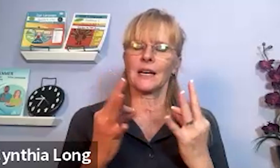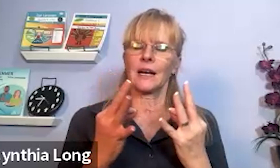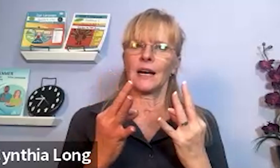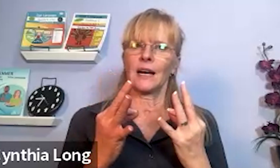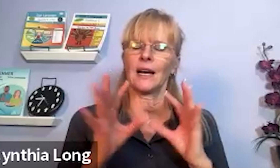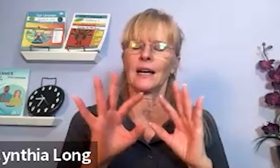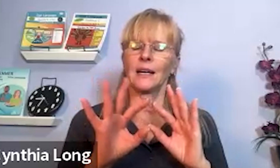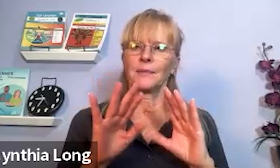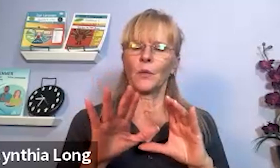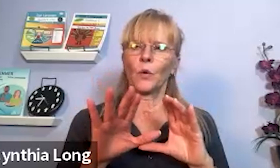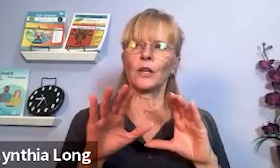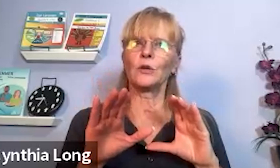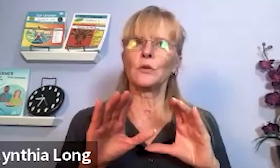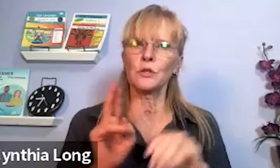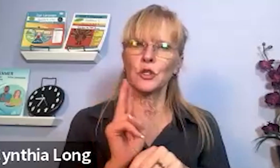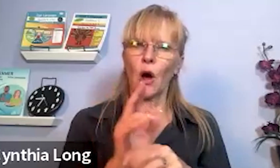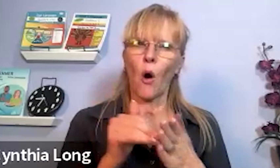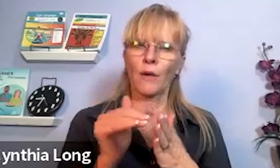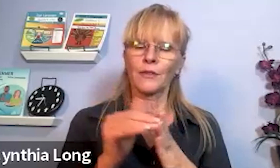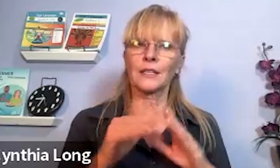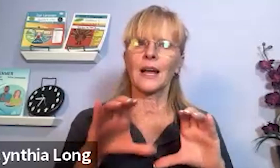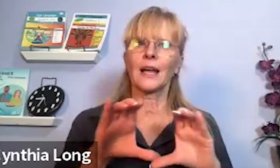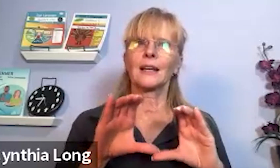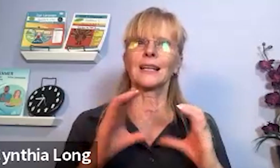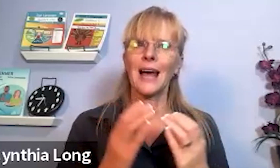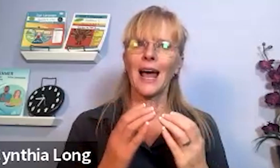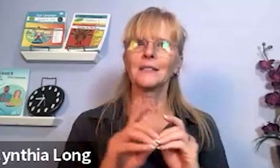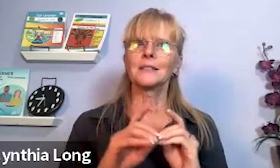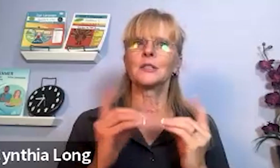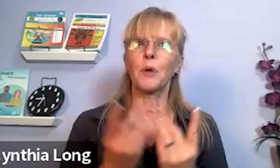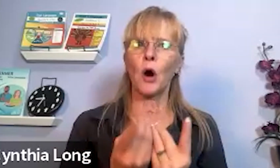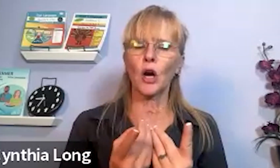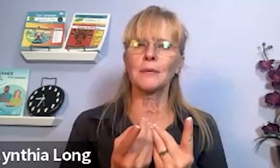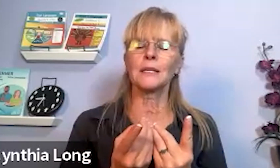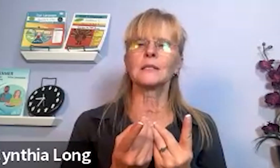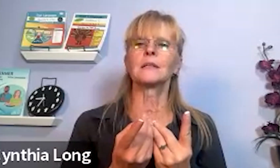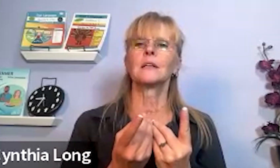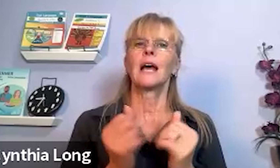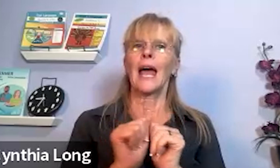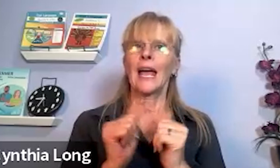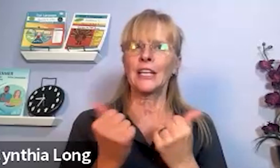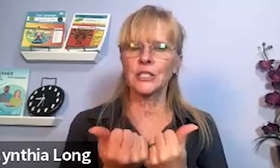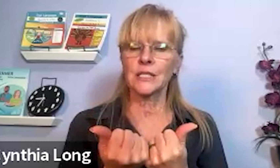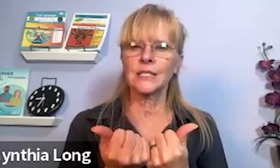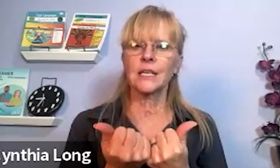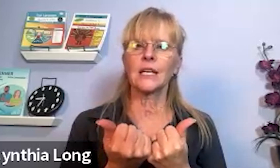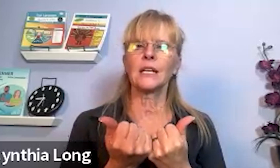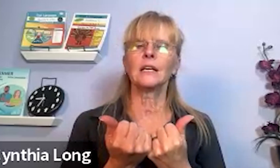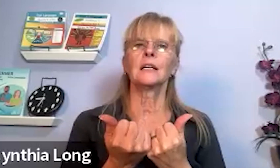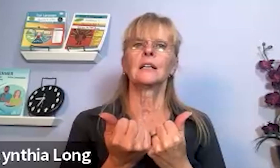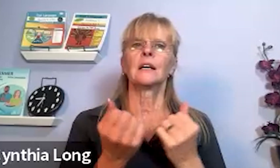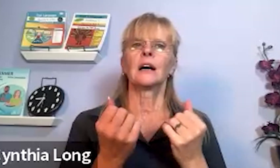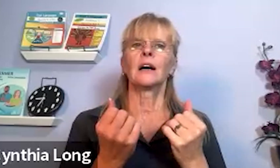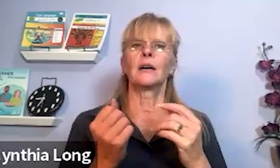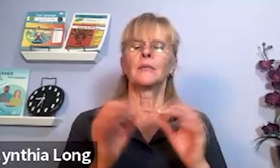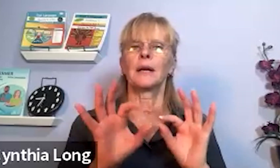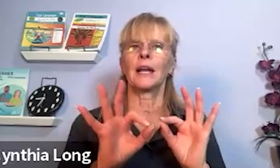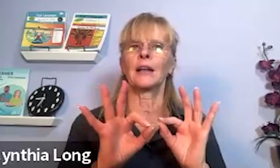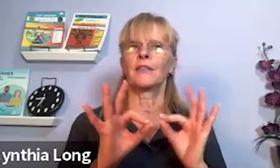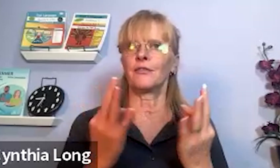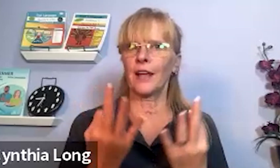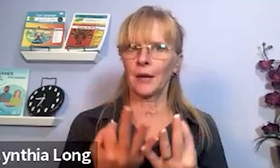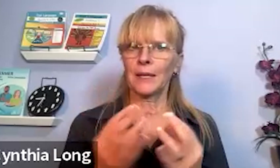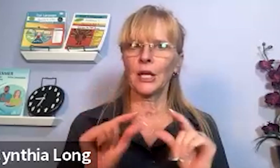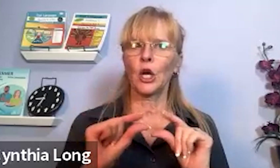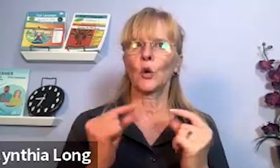is one used often, like class, department, agency,